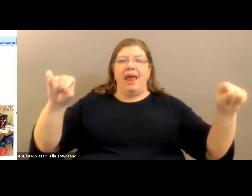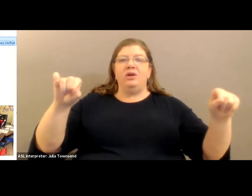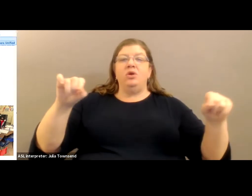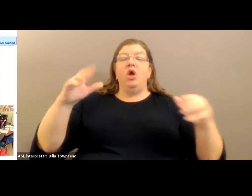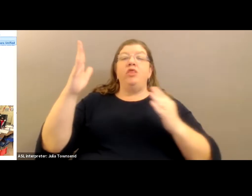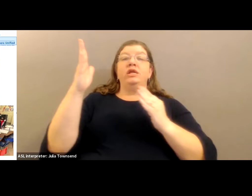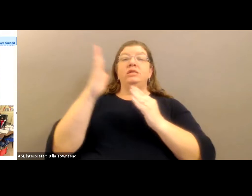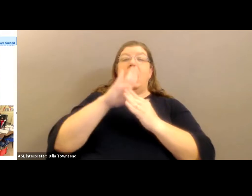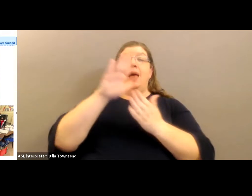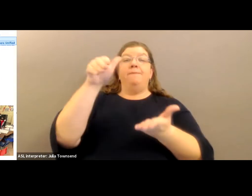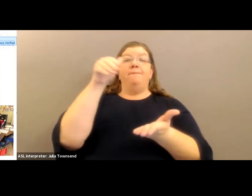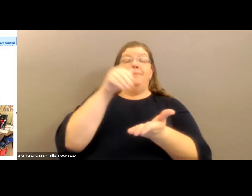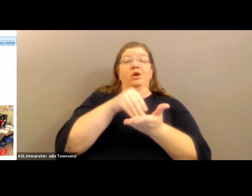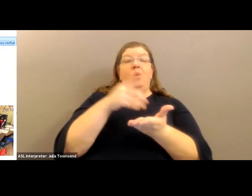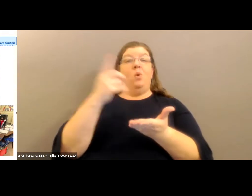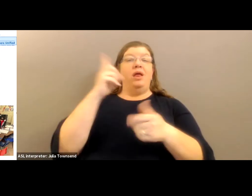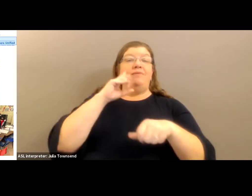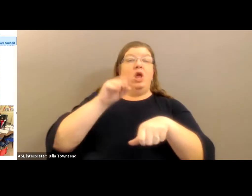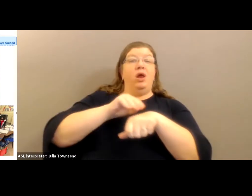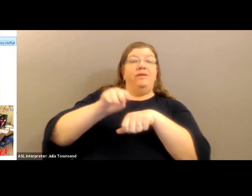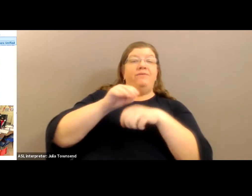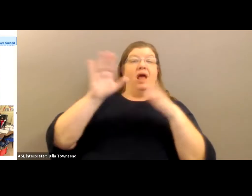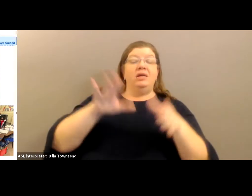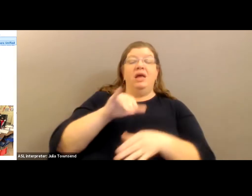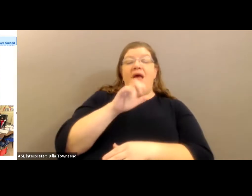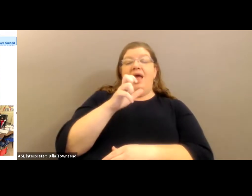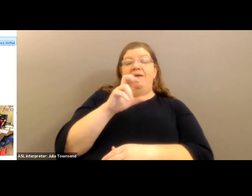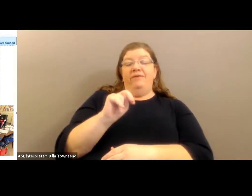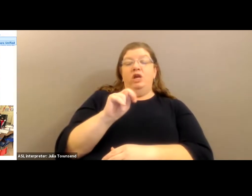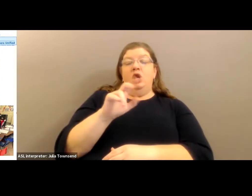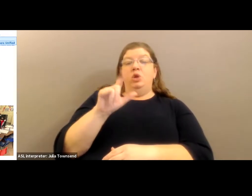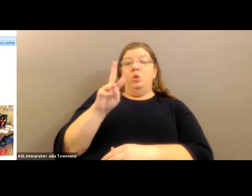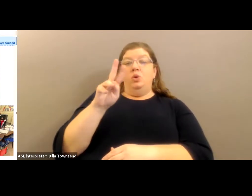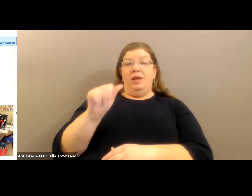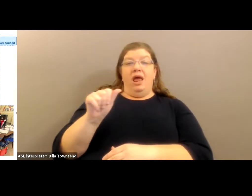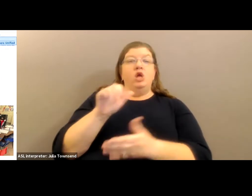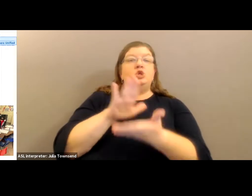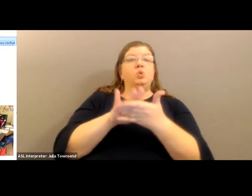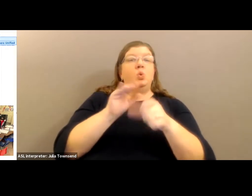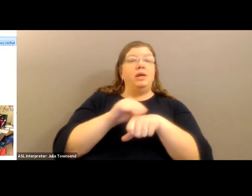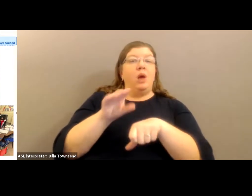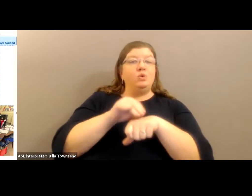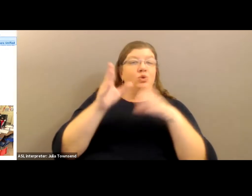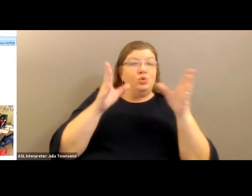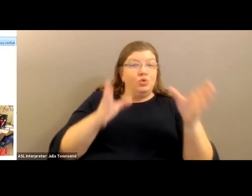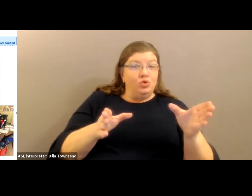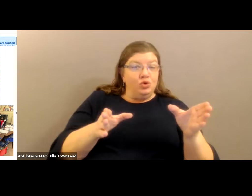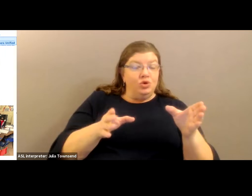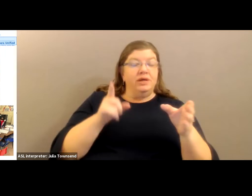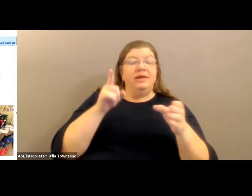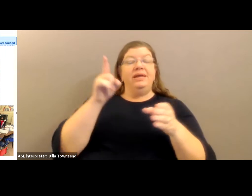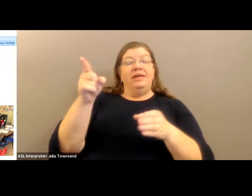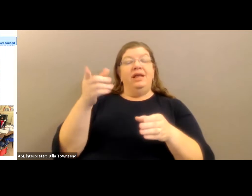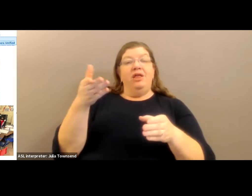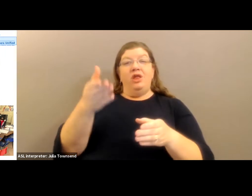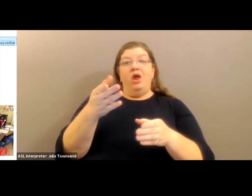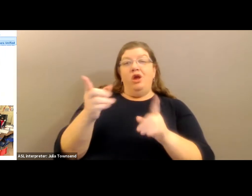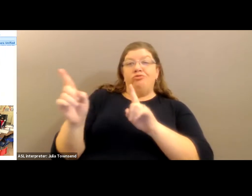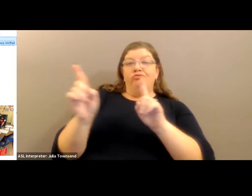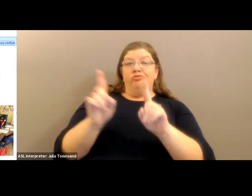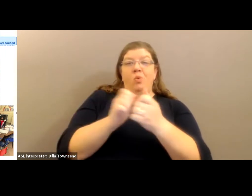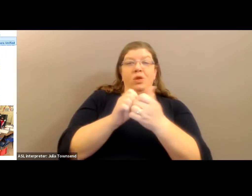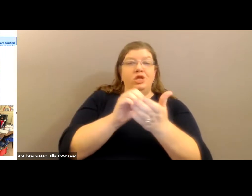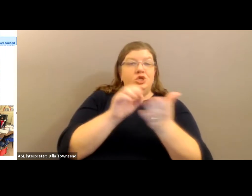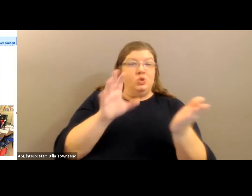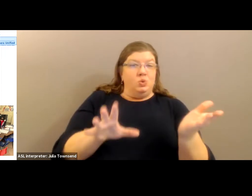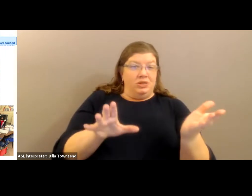there is one of their advisors, Ivan Luna, who's a school counselor. And he is there with one of the students,